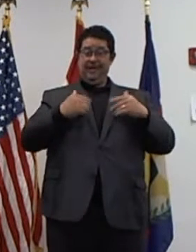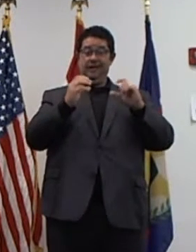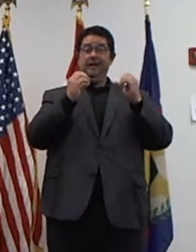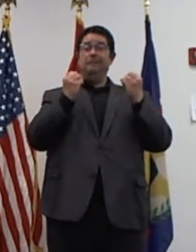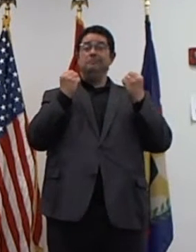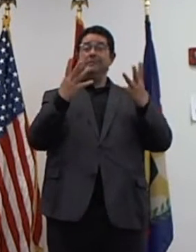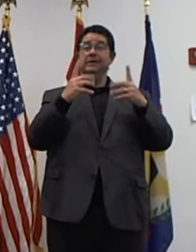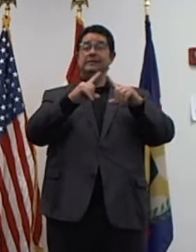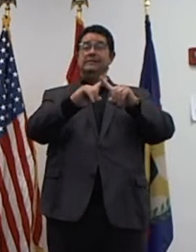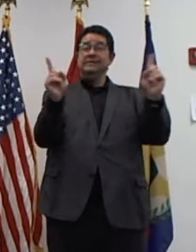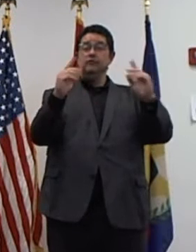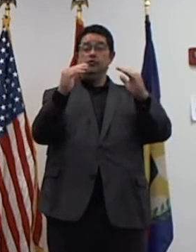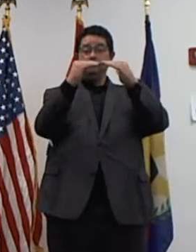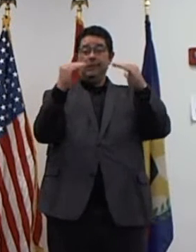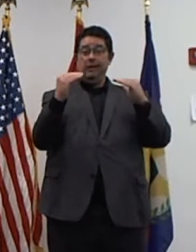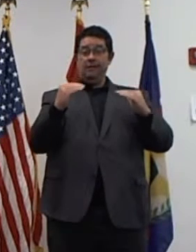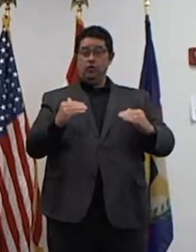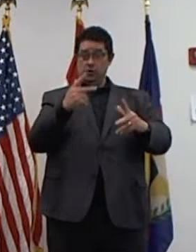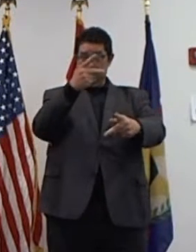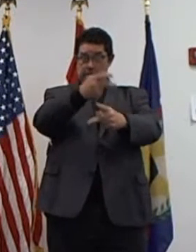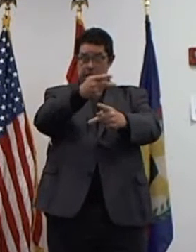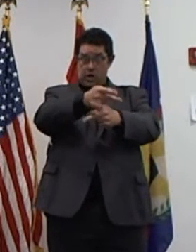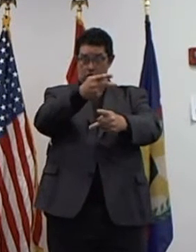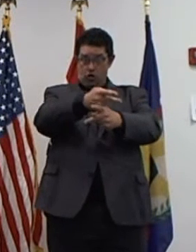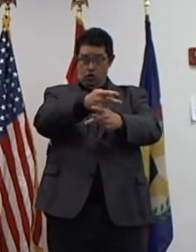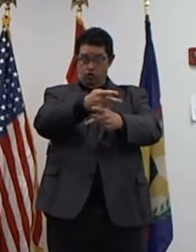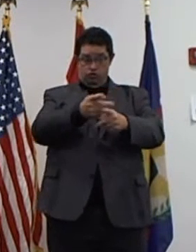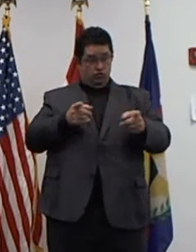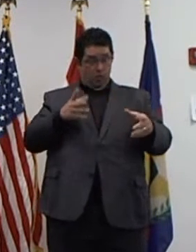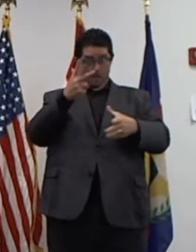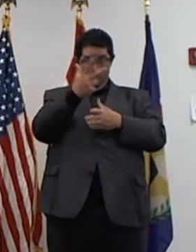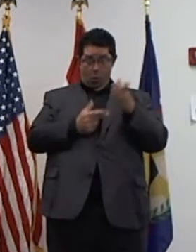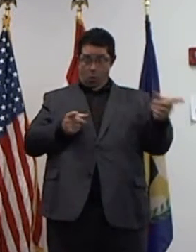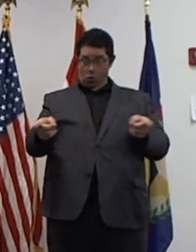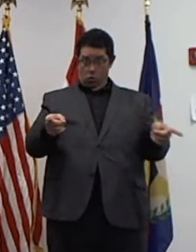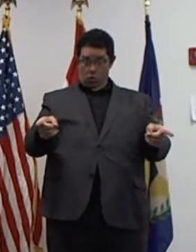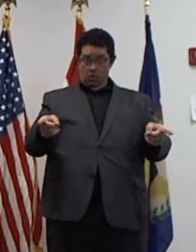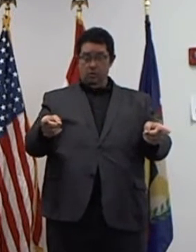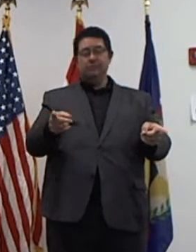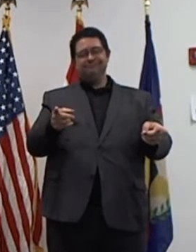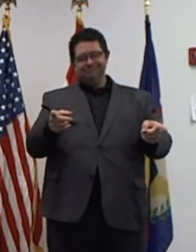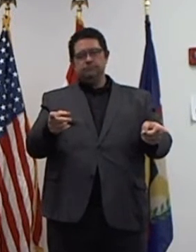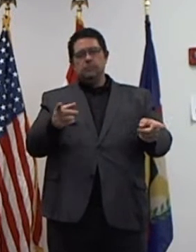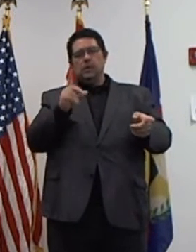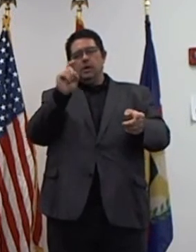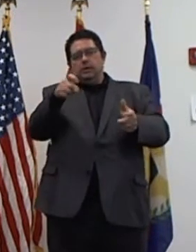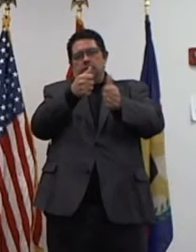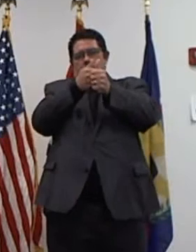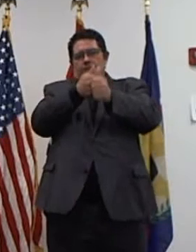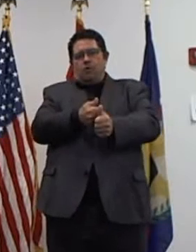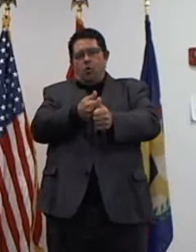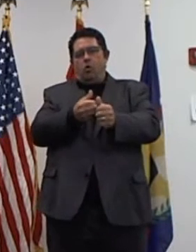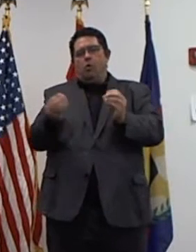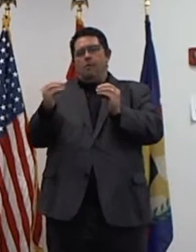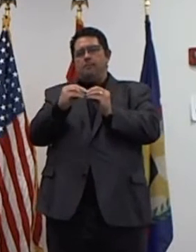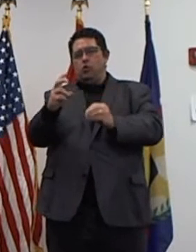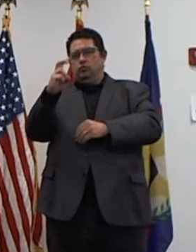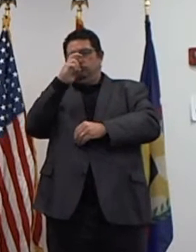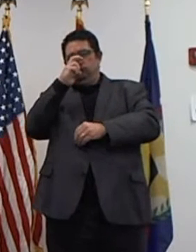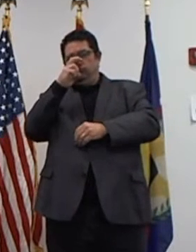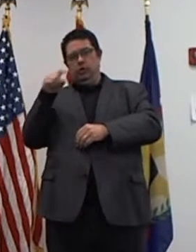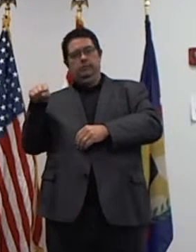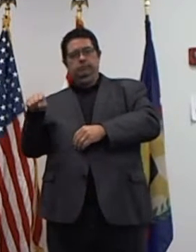different levels of care, then they will be required to follow the more